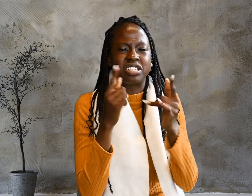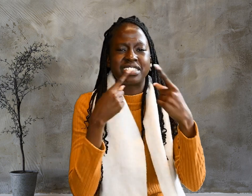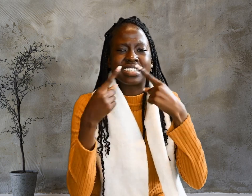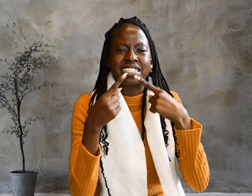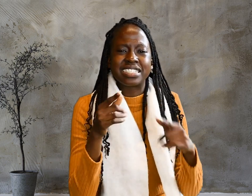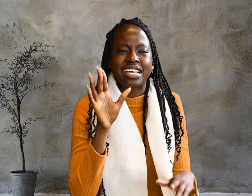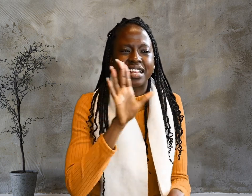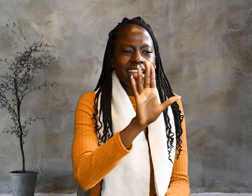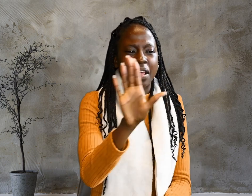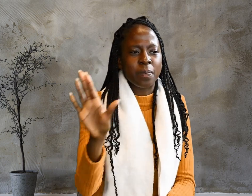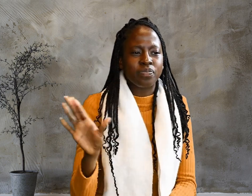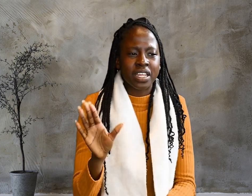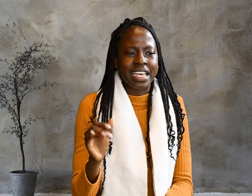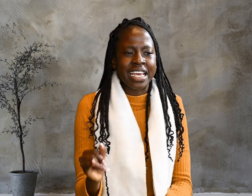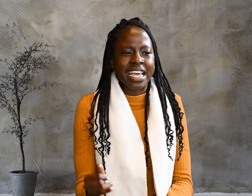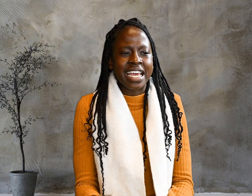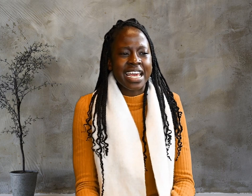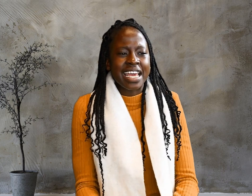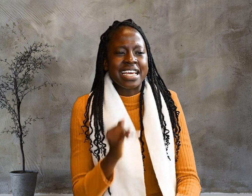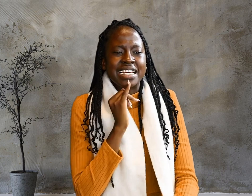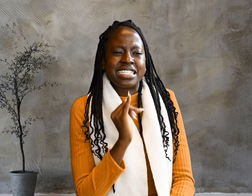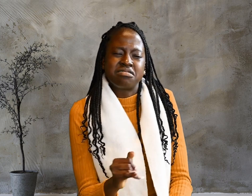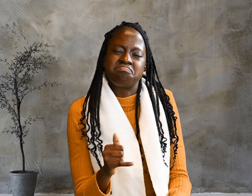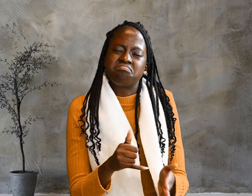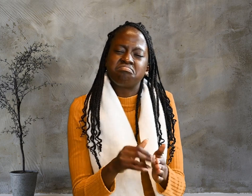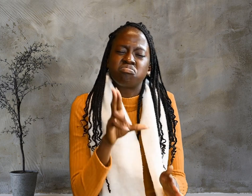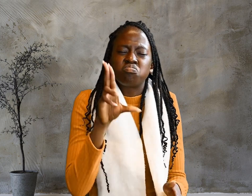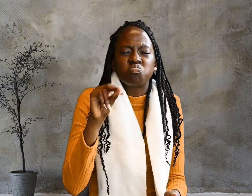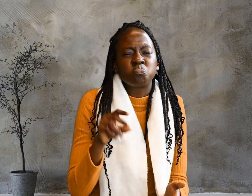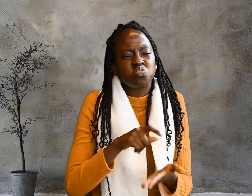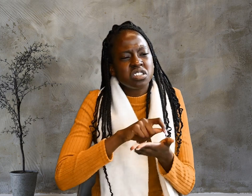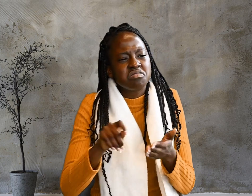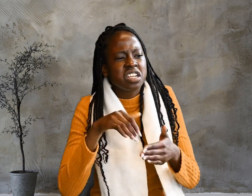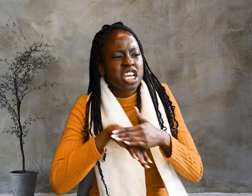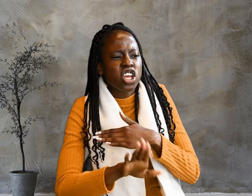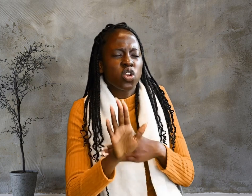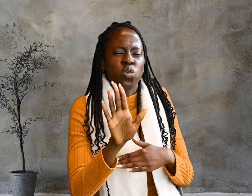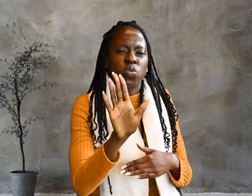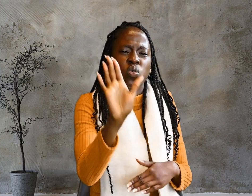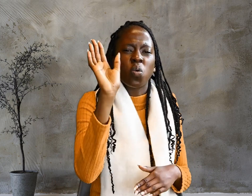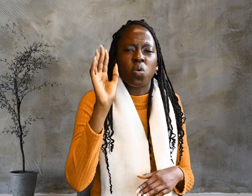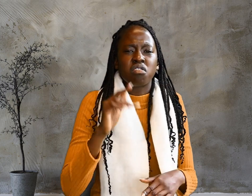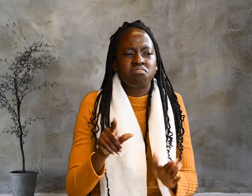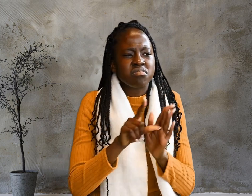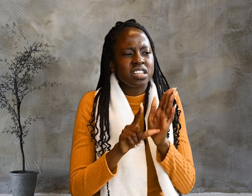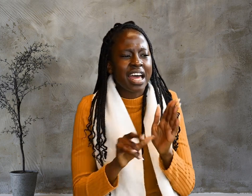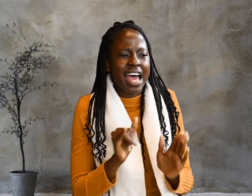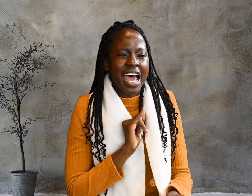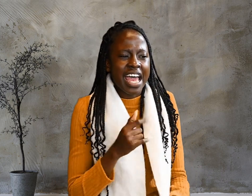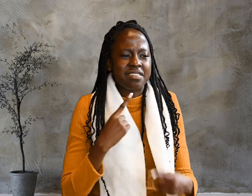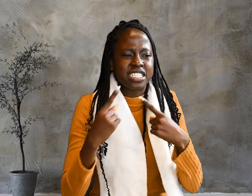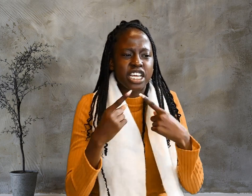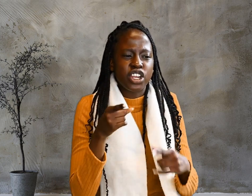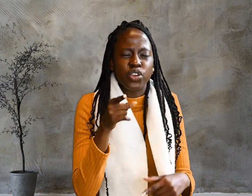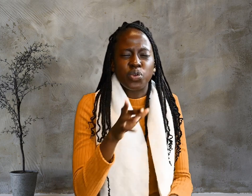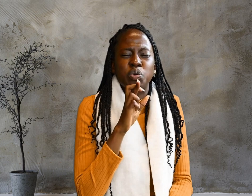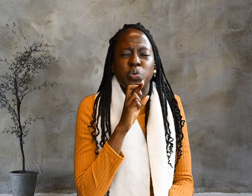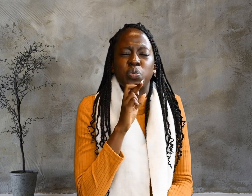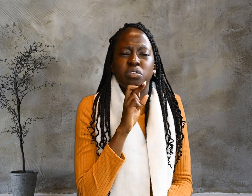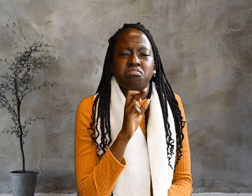Jesus answered them, "Is it not written in your law, 'I have said you are gods'?